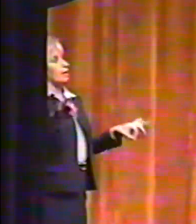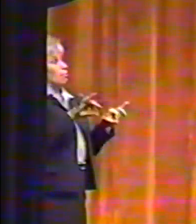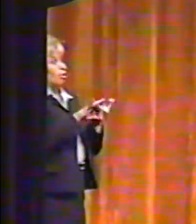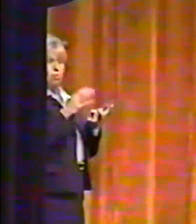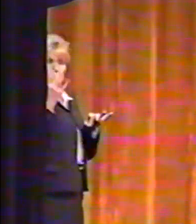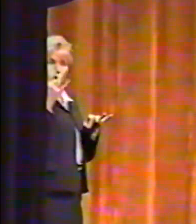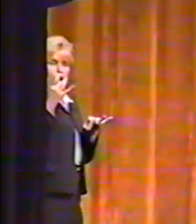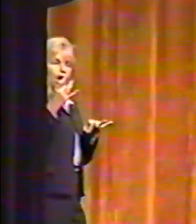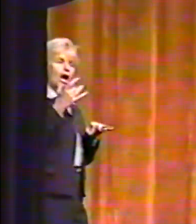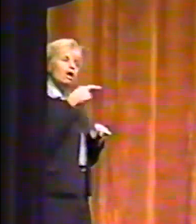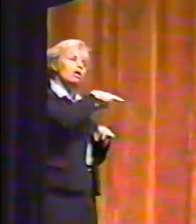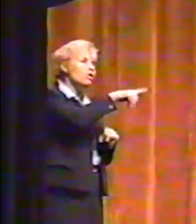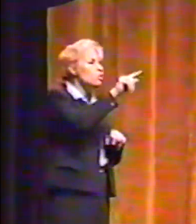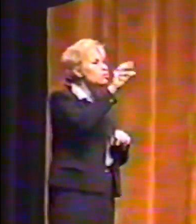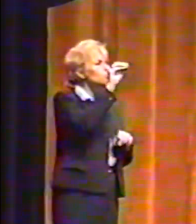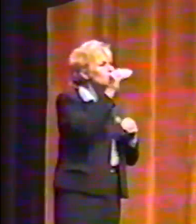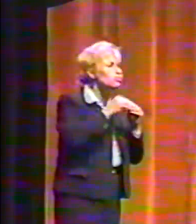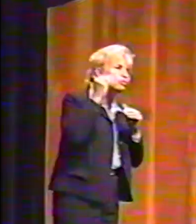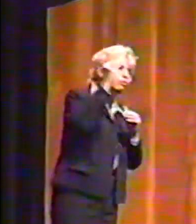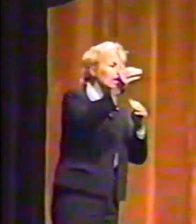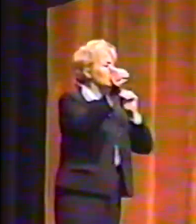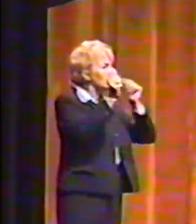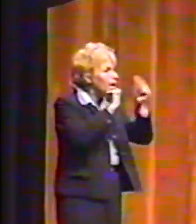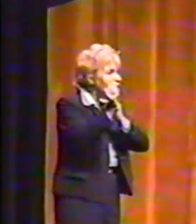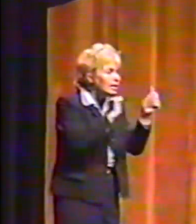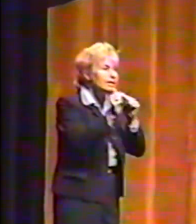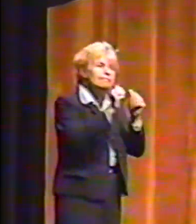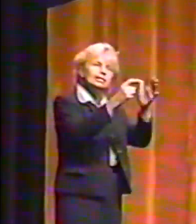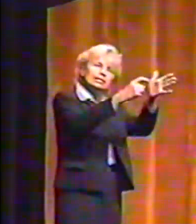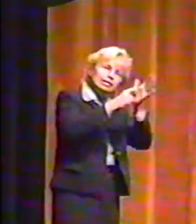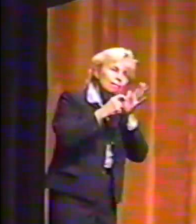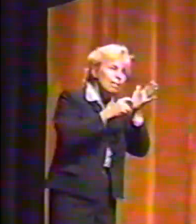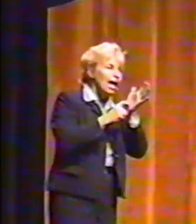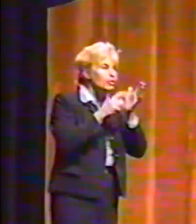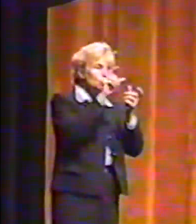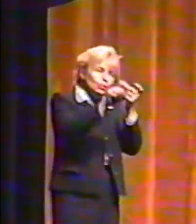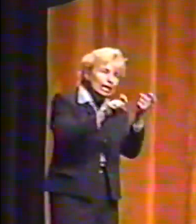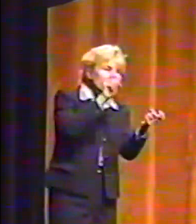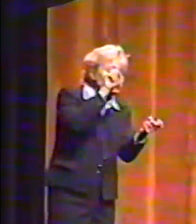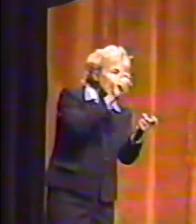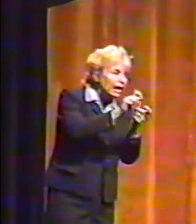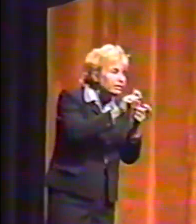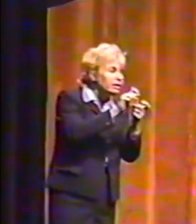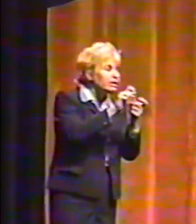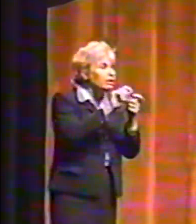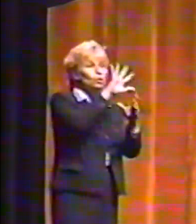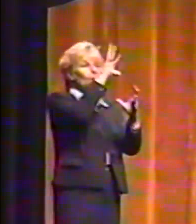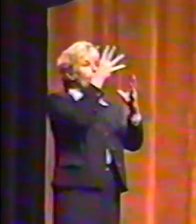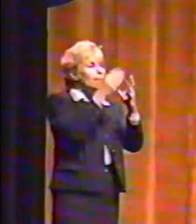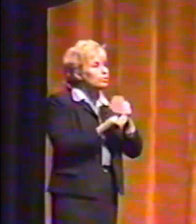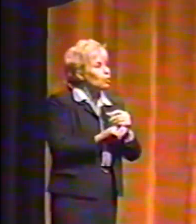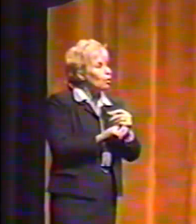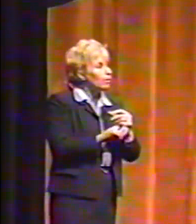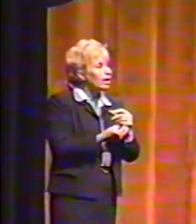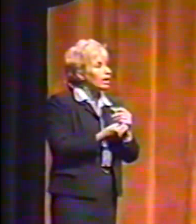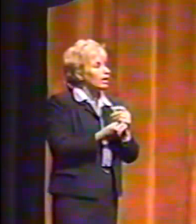demanding, too exacting and too absorbing, not to get into it without really loving the